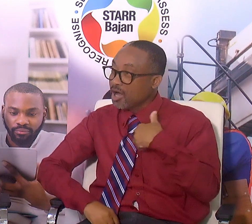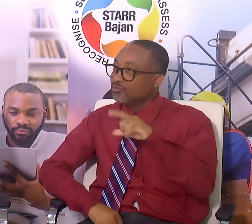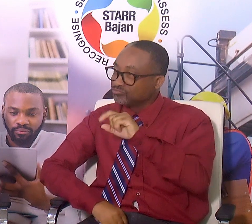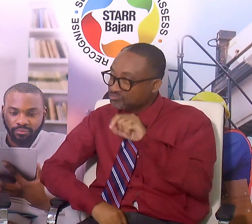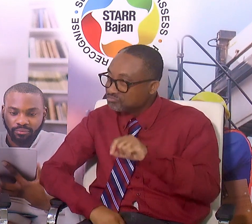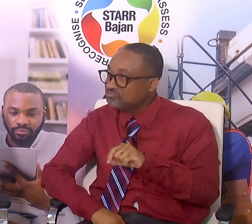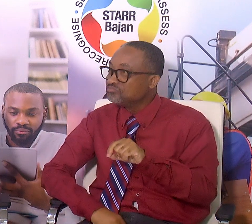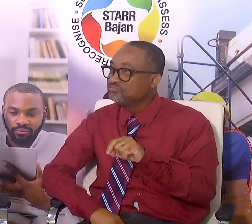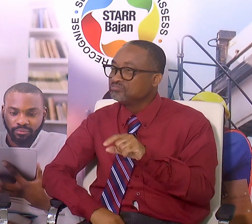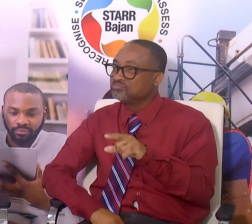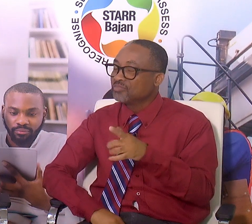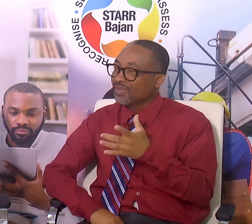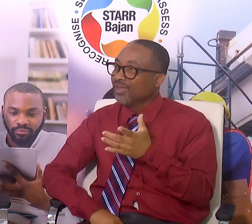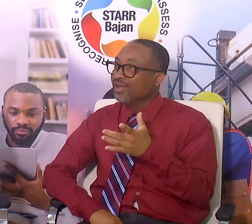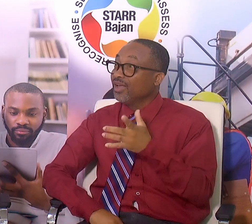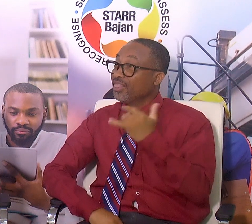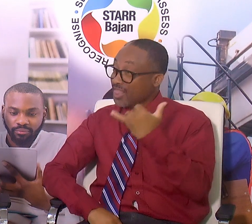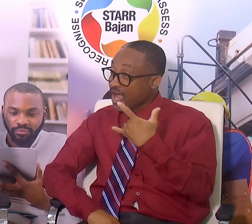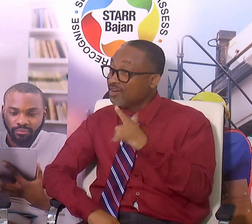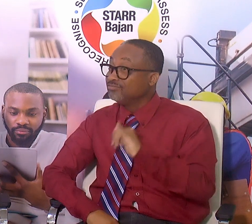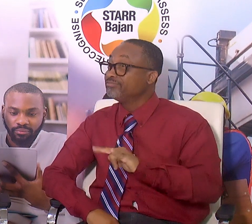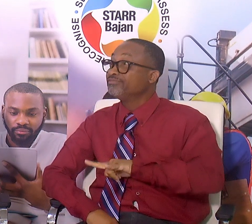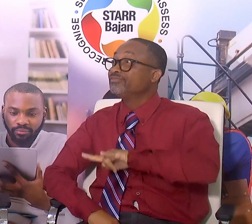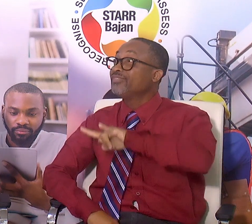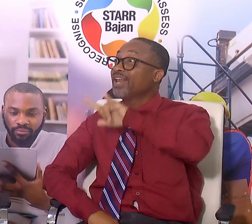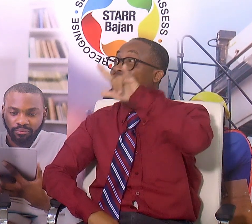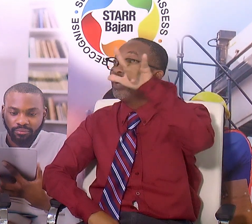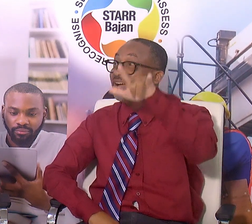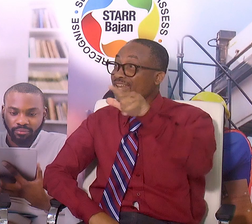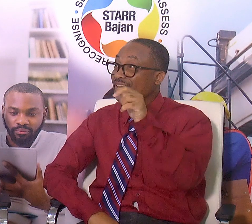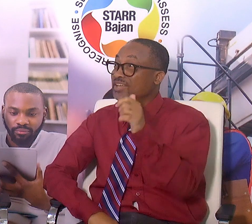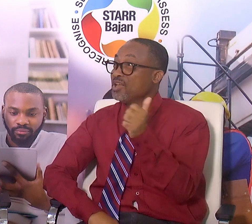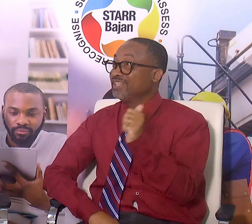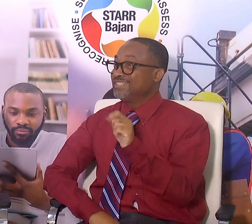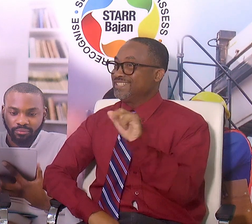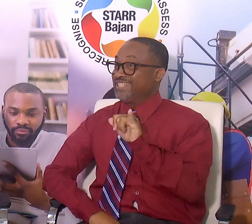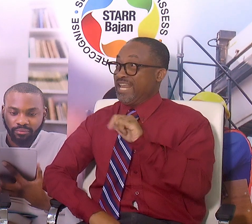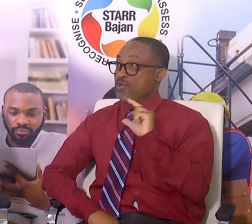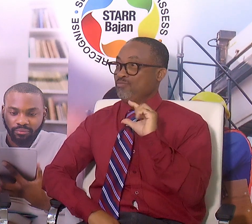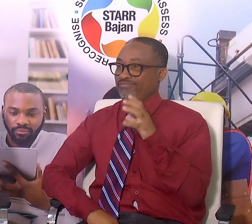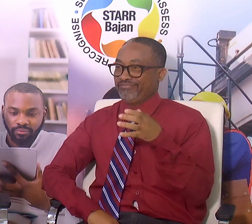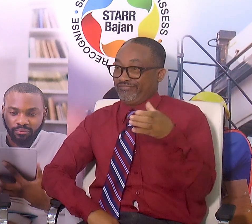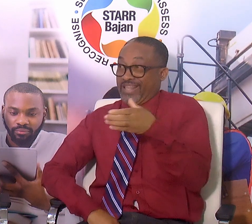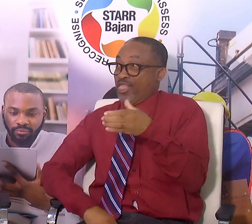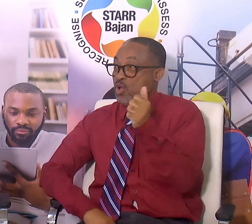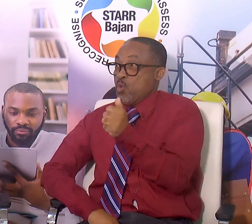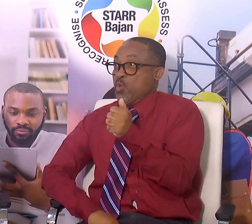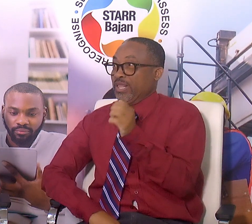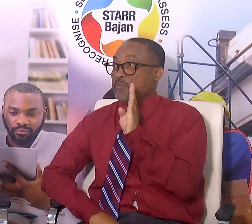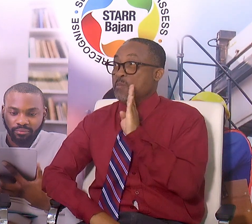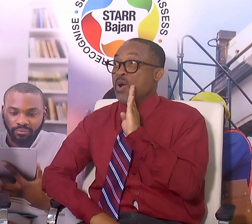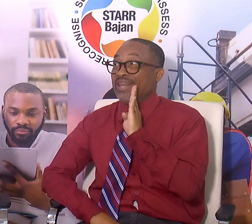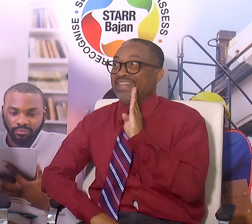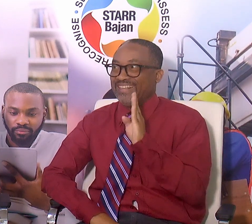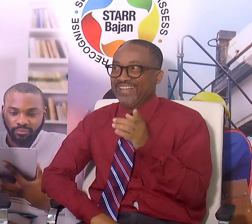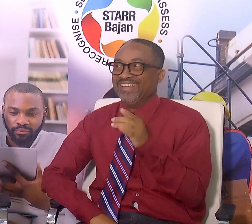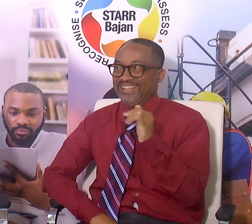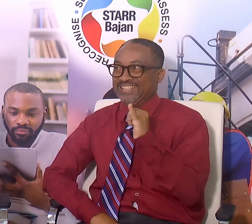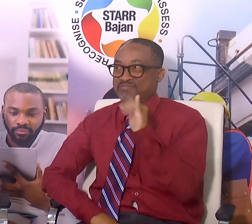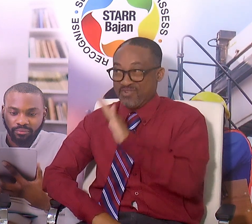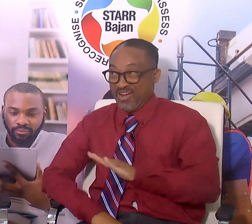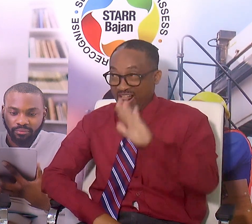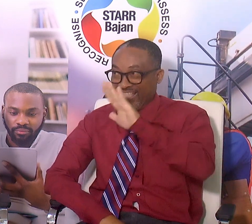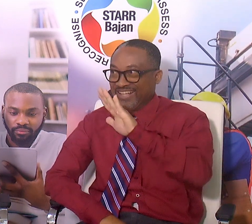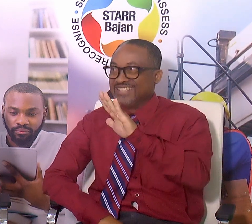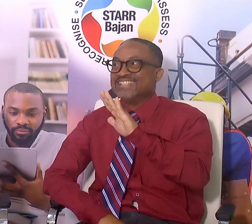information about the college, and I took all that information down, and then I got the opportunity to go. It was a group of us.